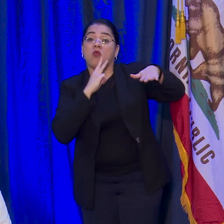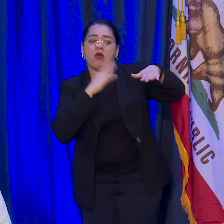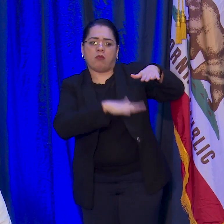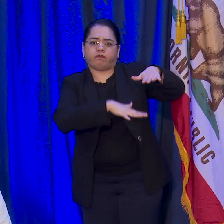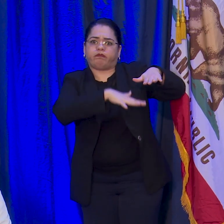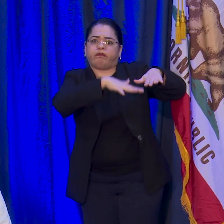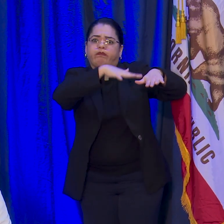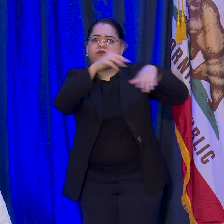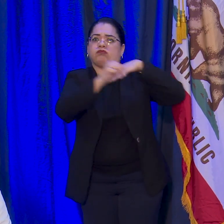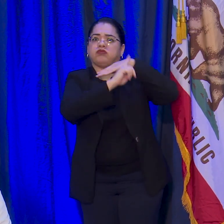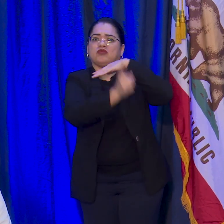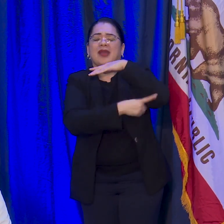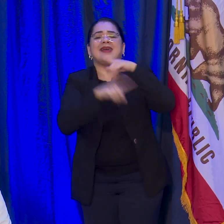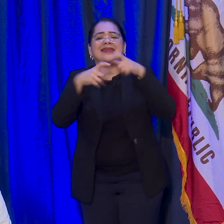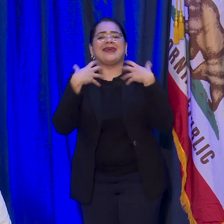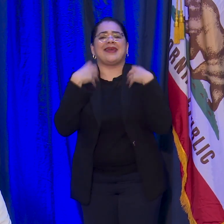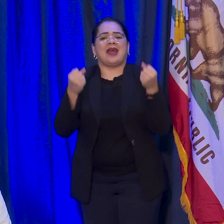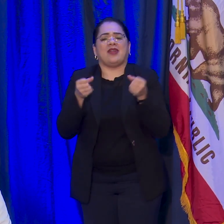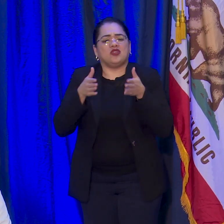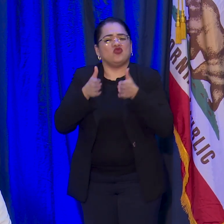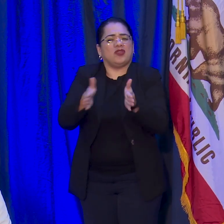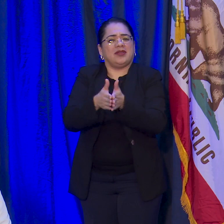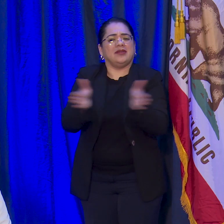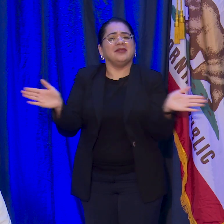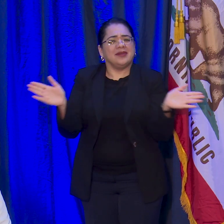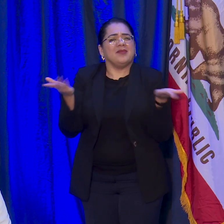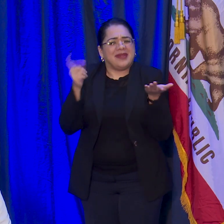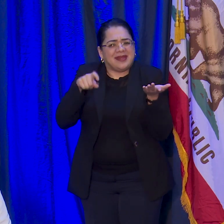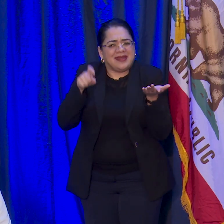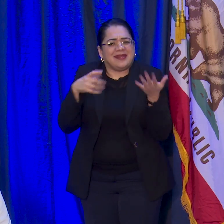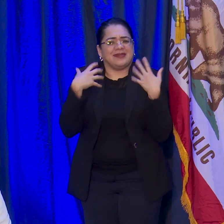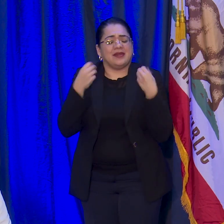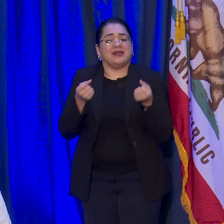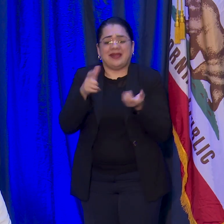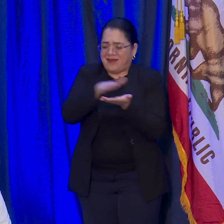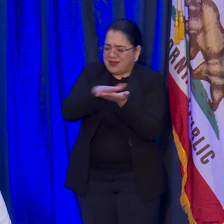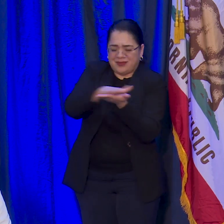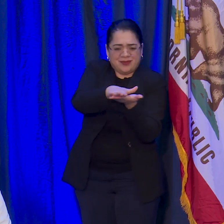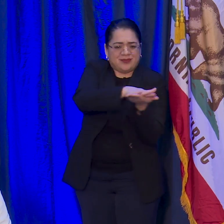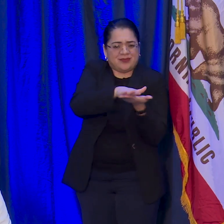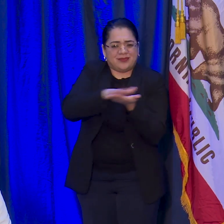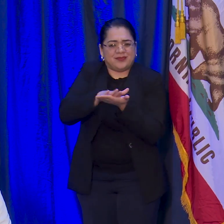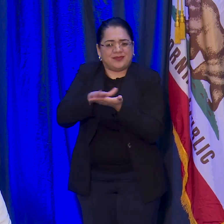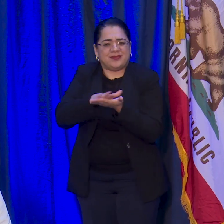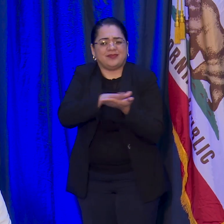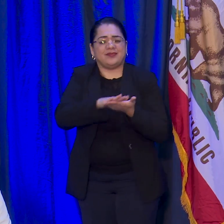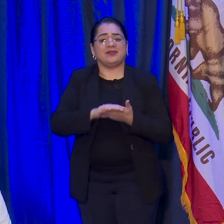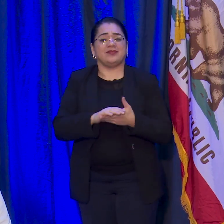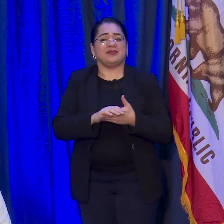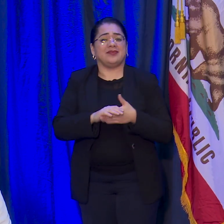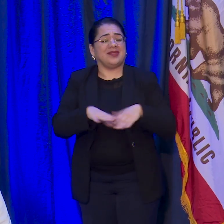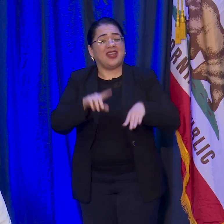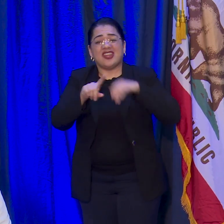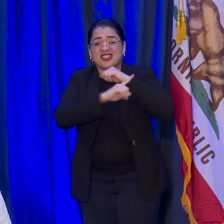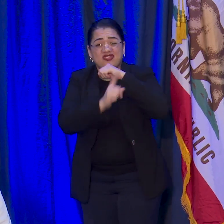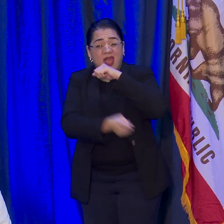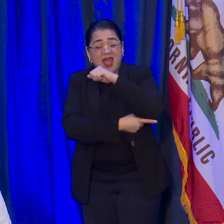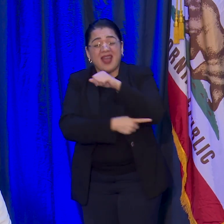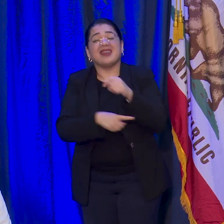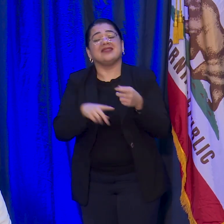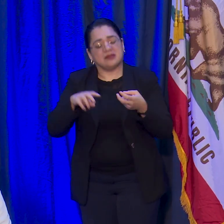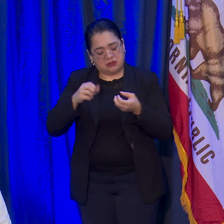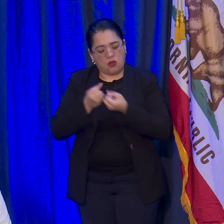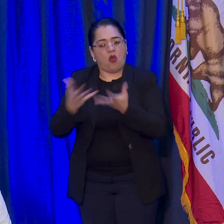city. 2 reasons. Number 1, we have to clear the streets because debris and trash